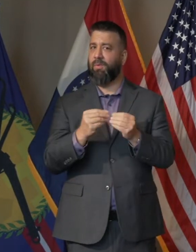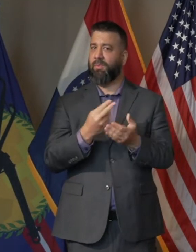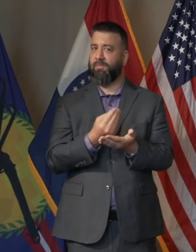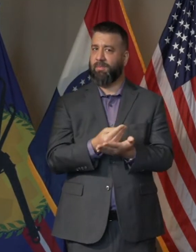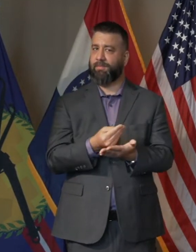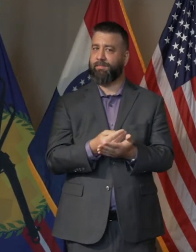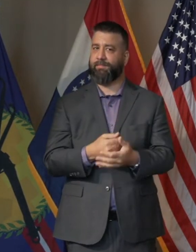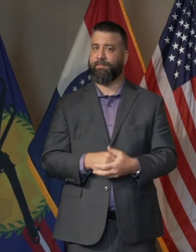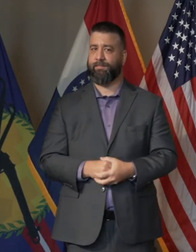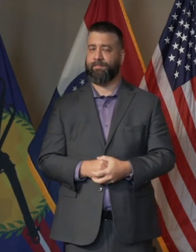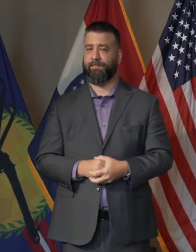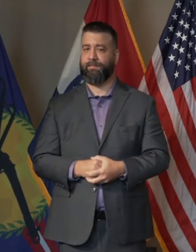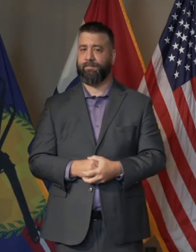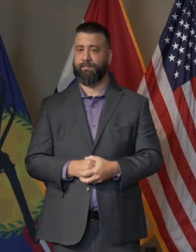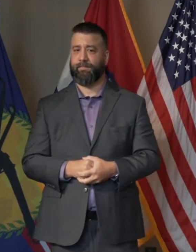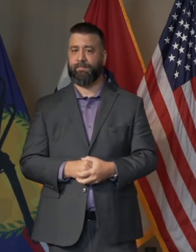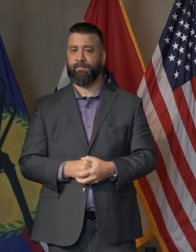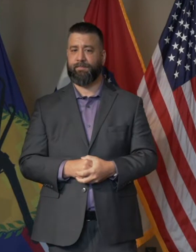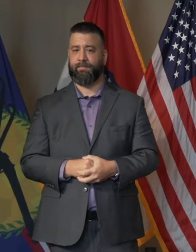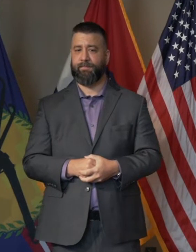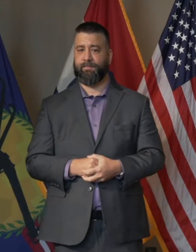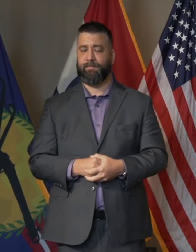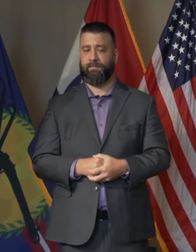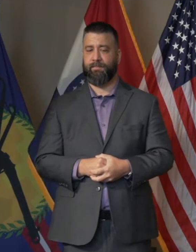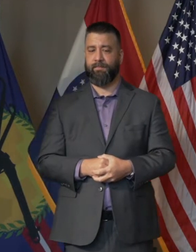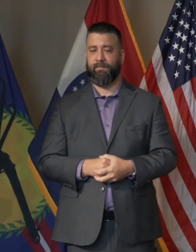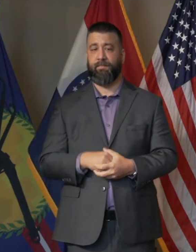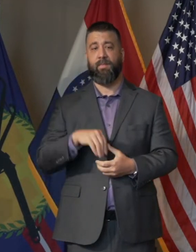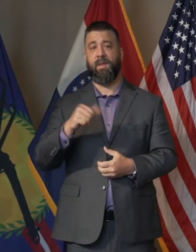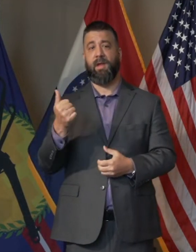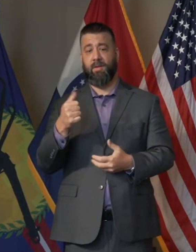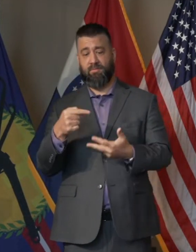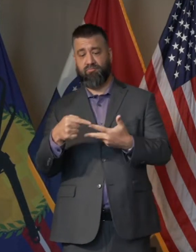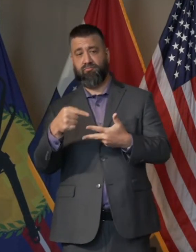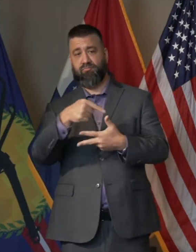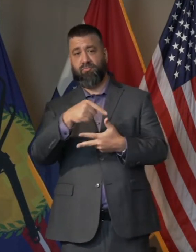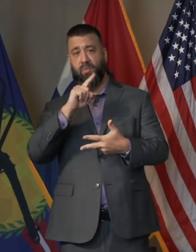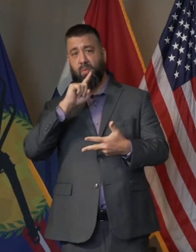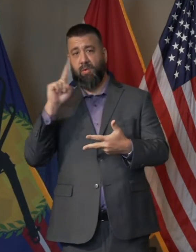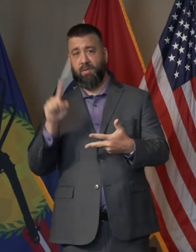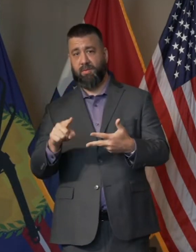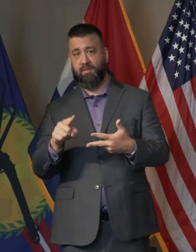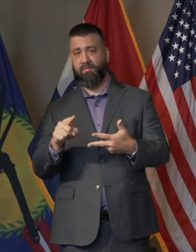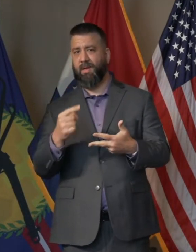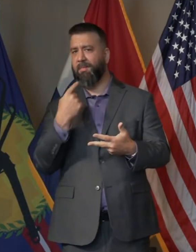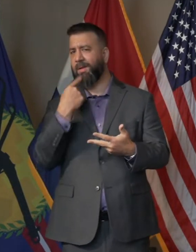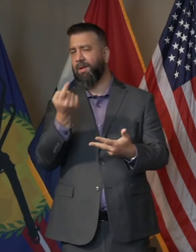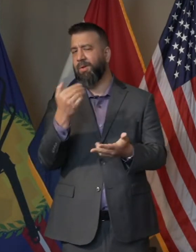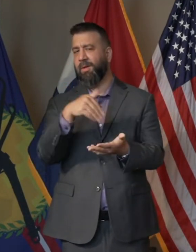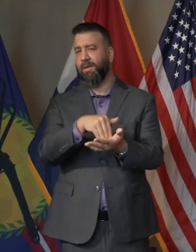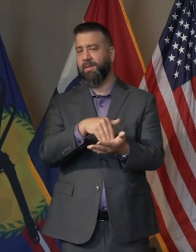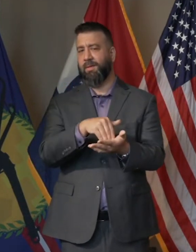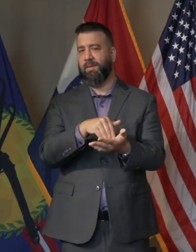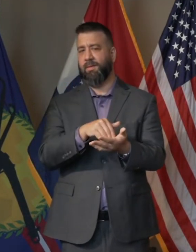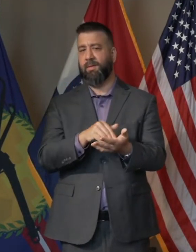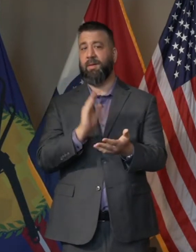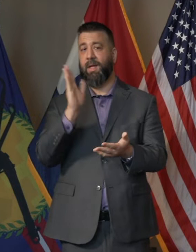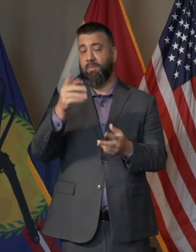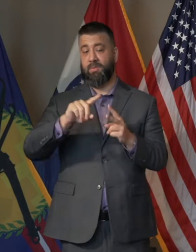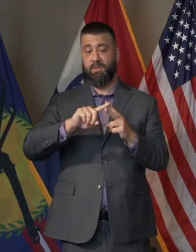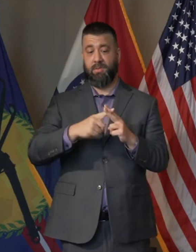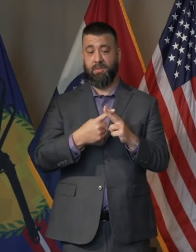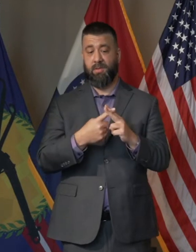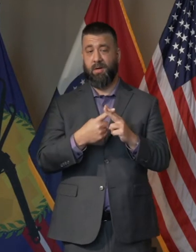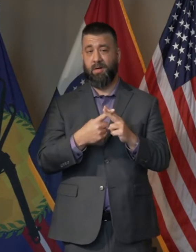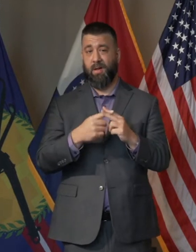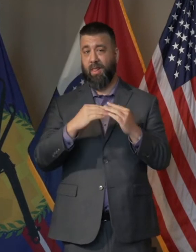resources. As for those other orders I announced Friday, they bear repeating. They too will go into effect